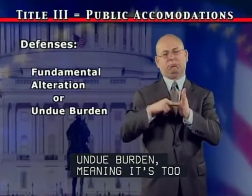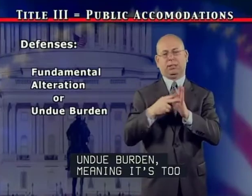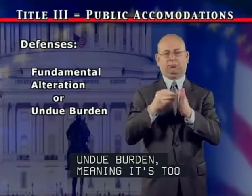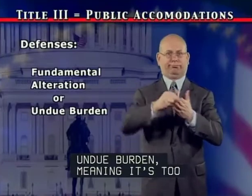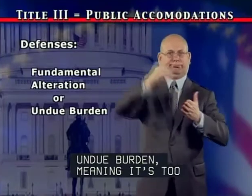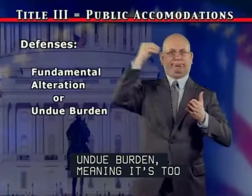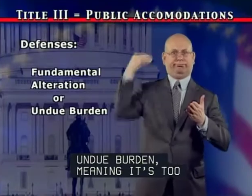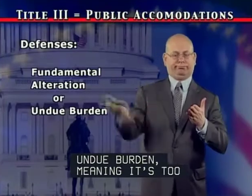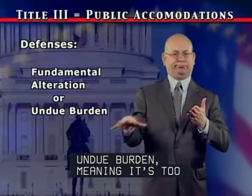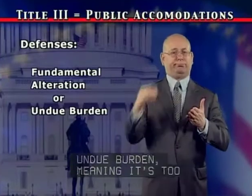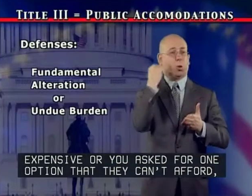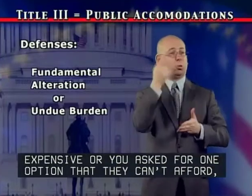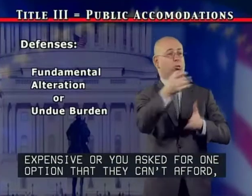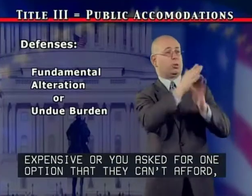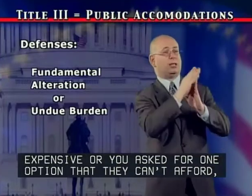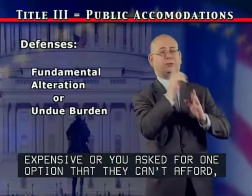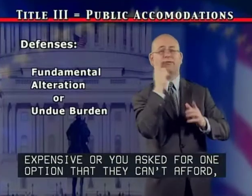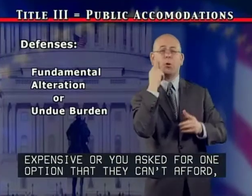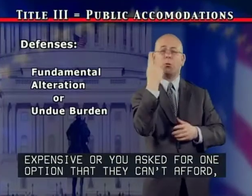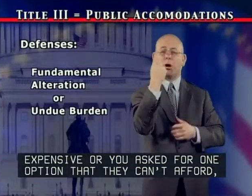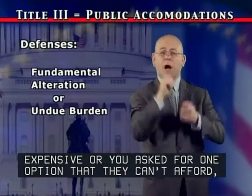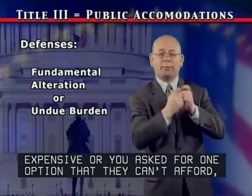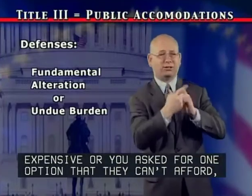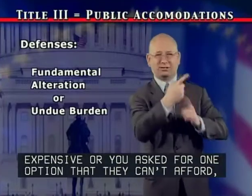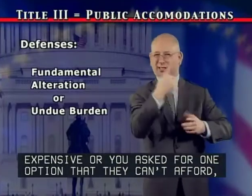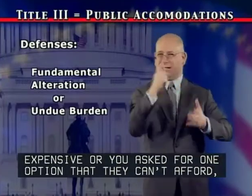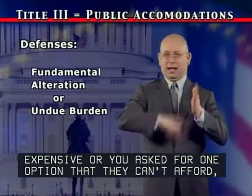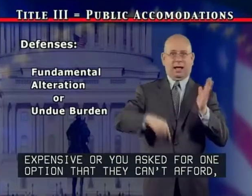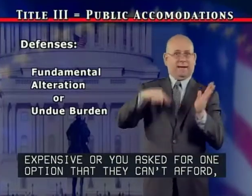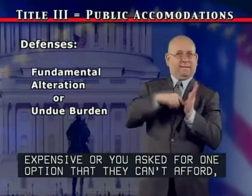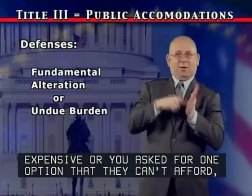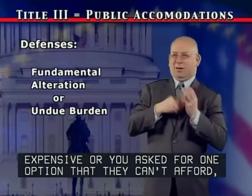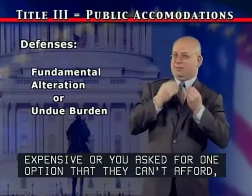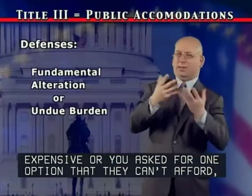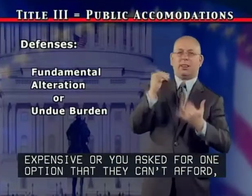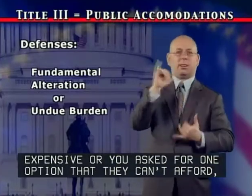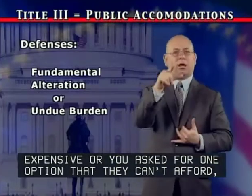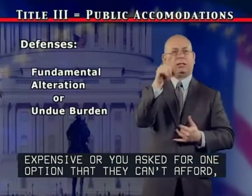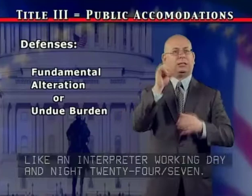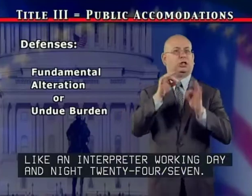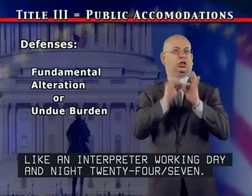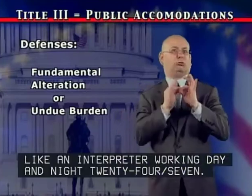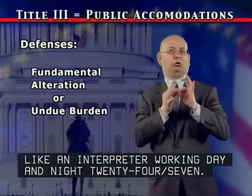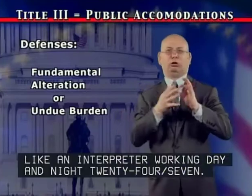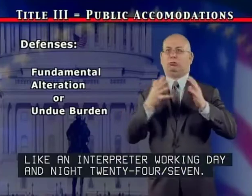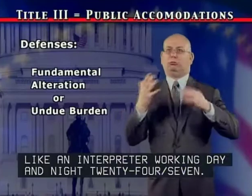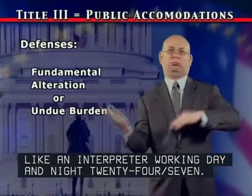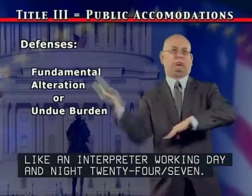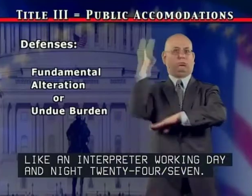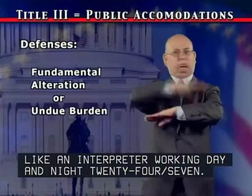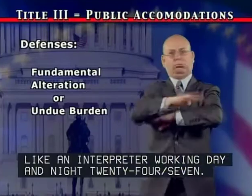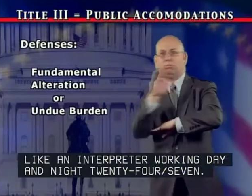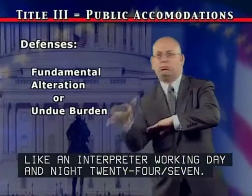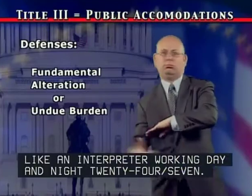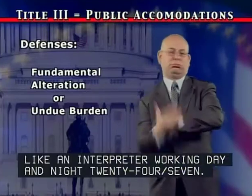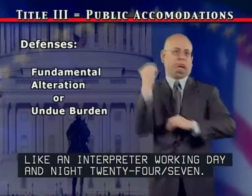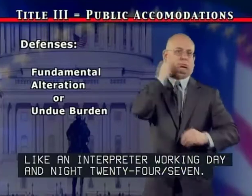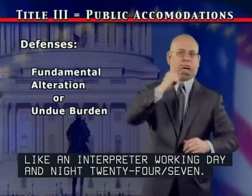Undue burden, meaning it's too expensive, or you ask for one option that they can't afford, like an interpreter working day and night